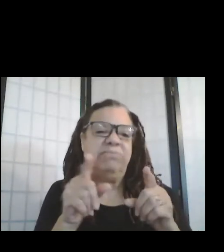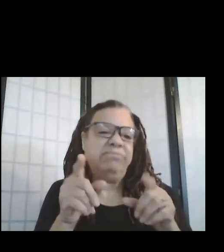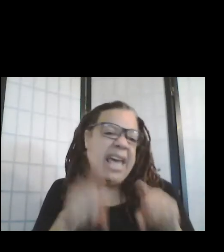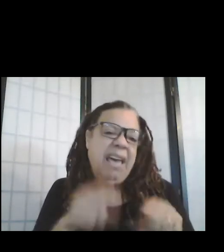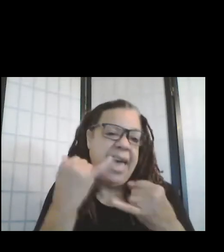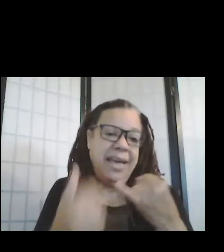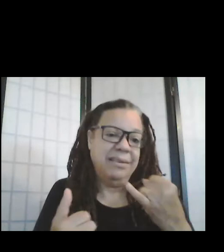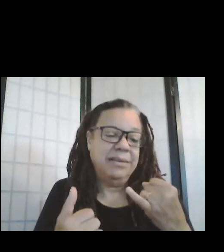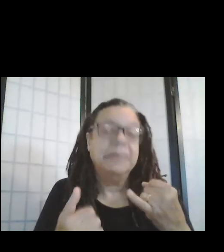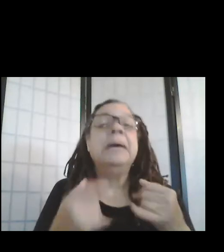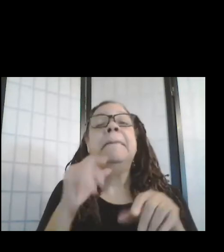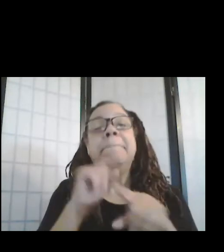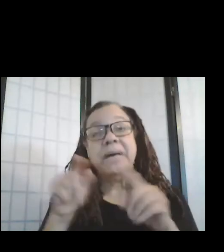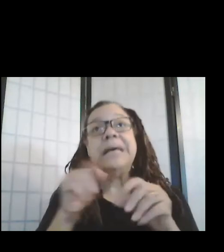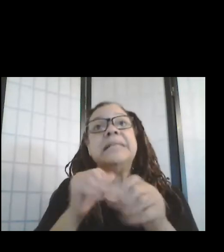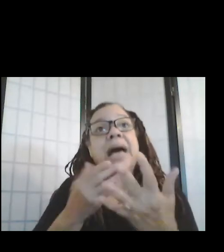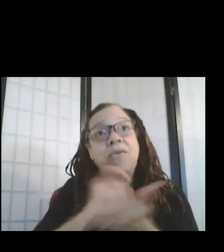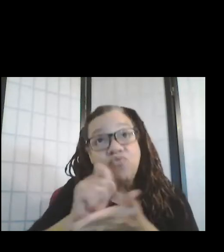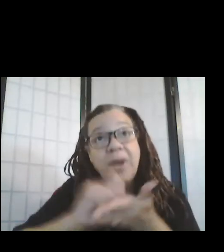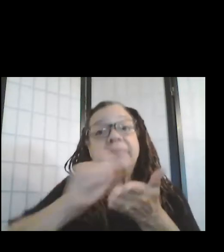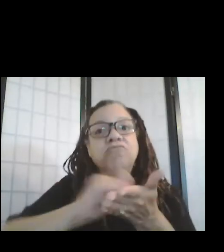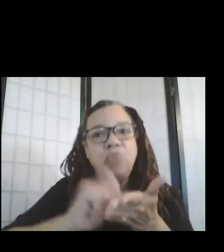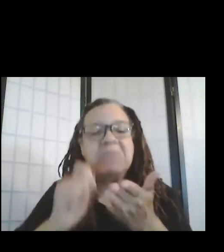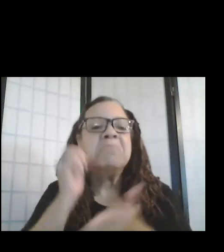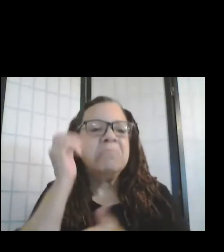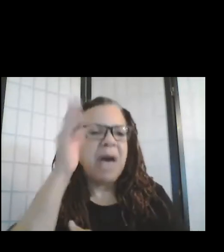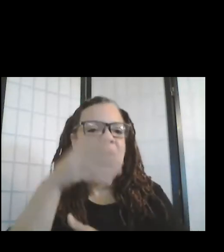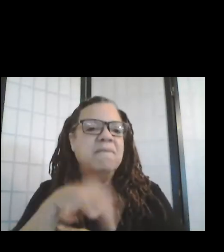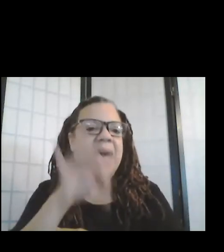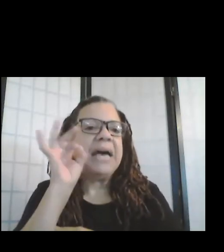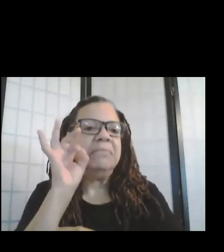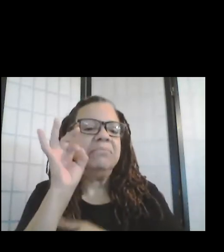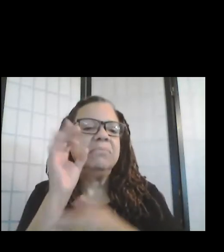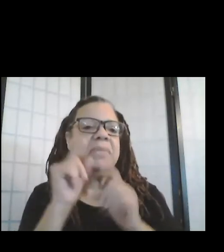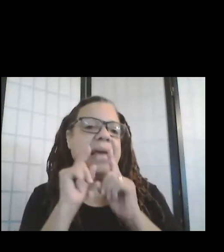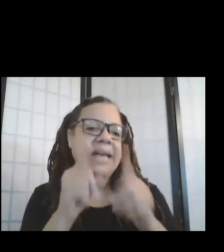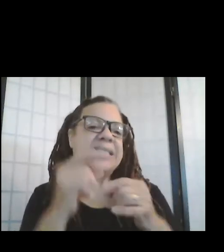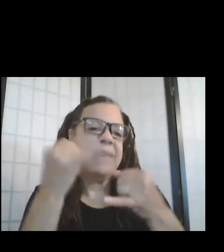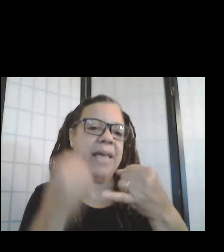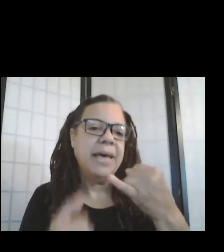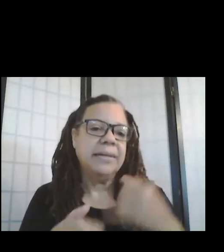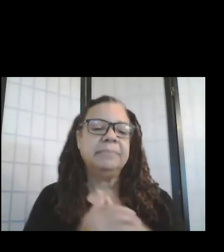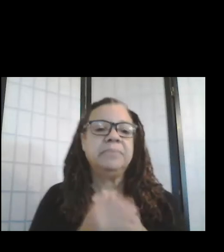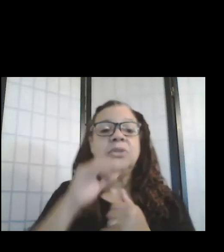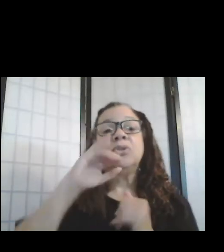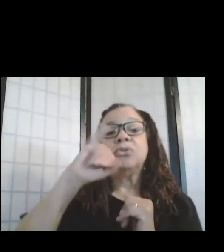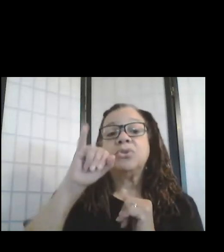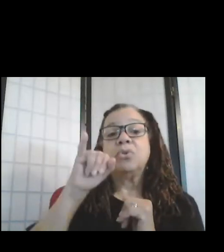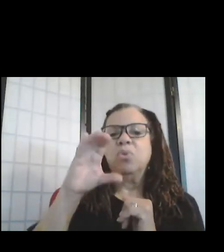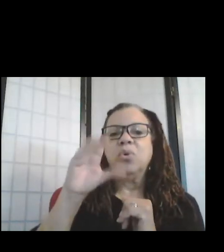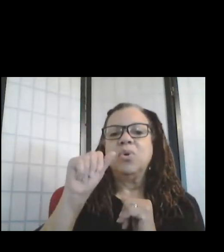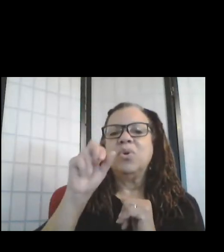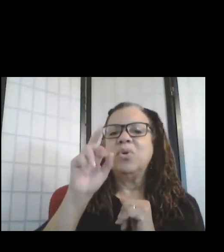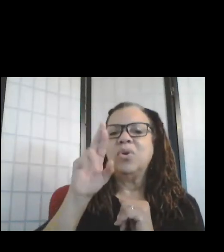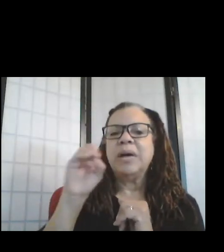I work through the story, I'll find it and I'll discover it. And I think it was Joyce Carol Oates who said sometimes it's like you're setting out on